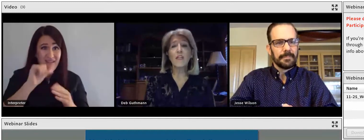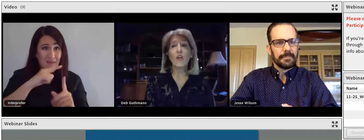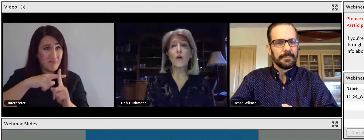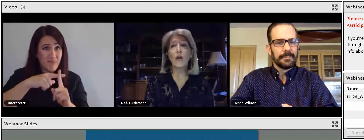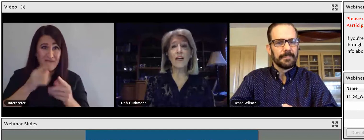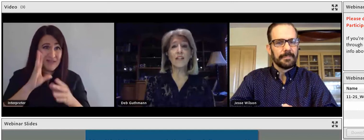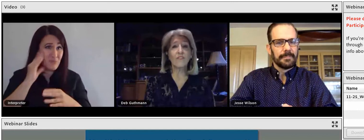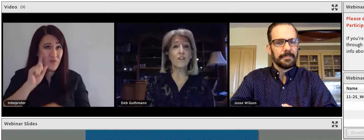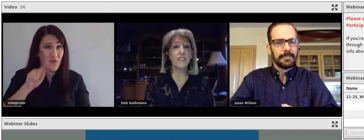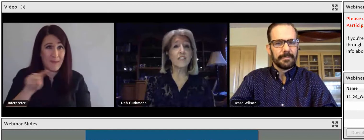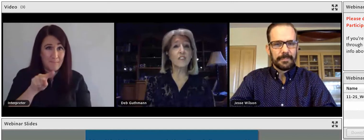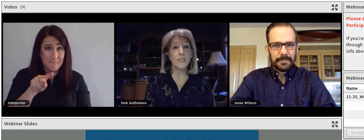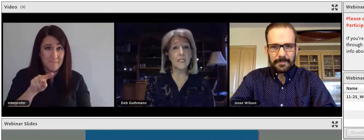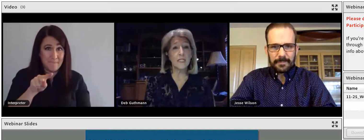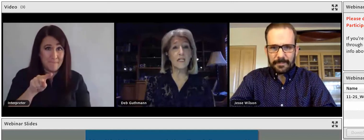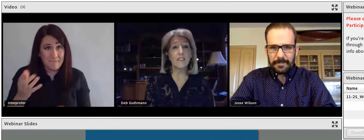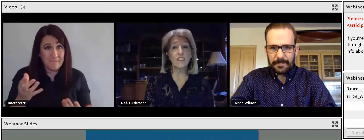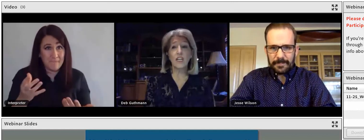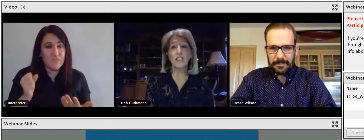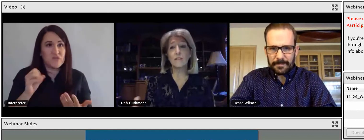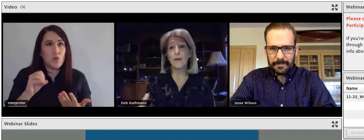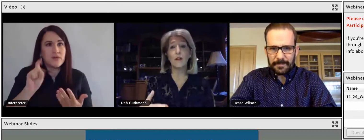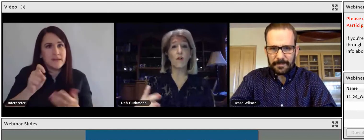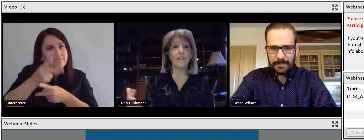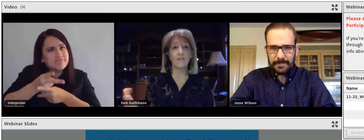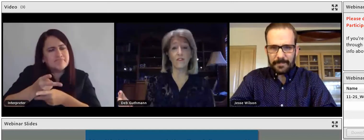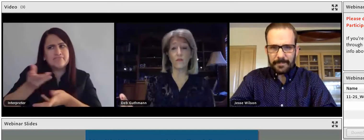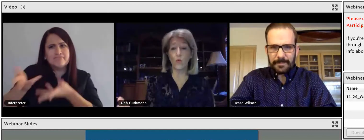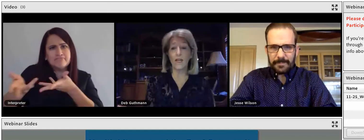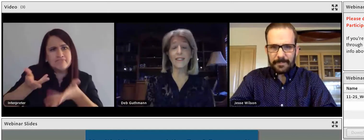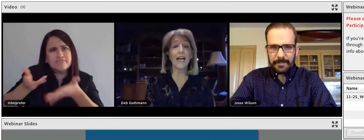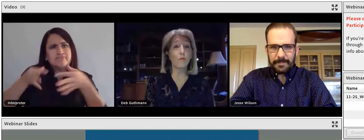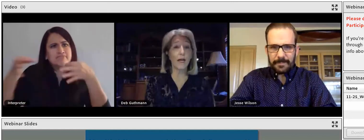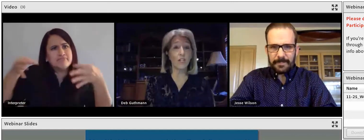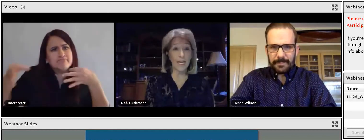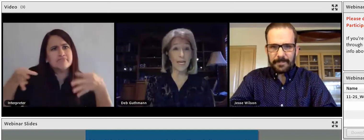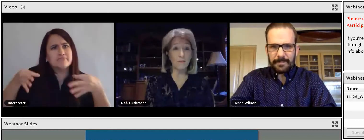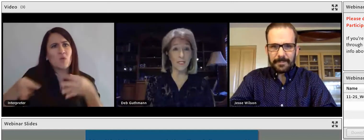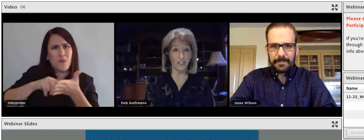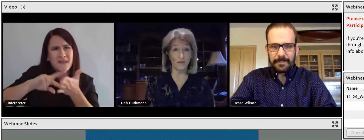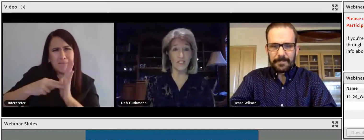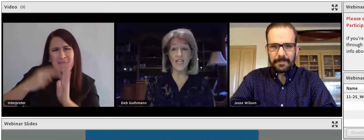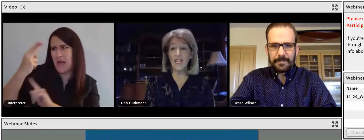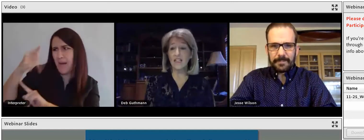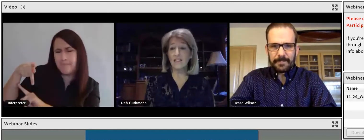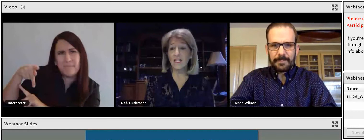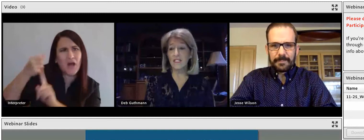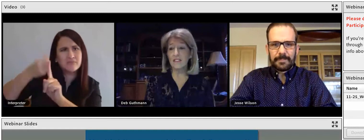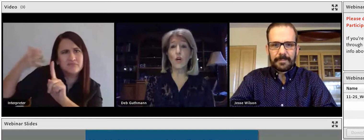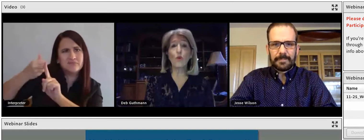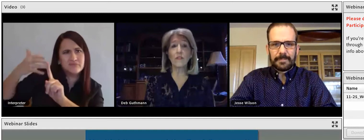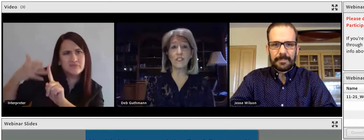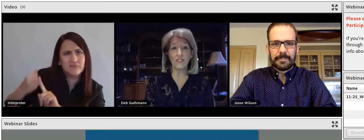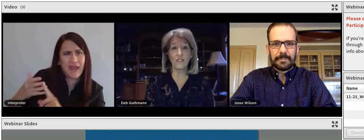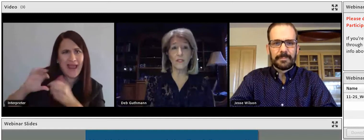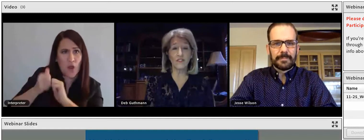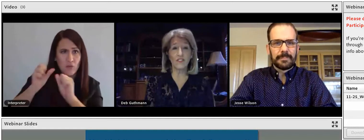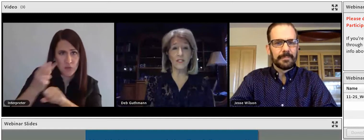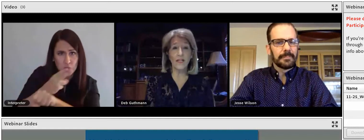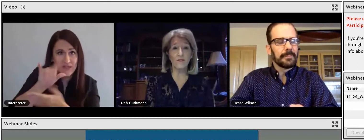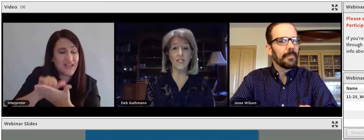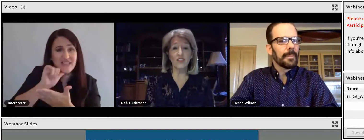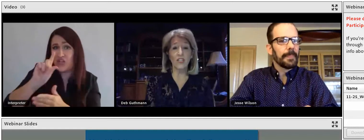them. So a lot of care needs to be taken in talking about all the different ways higher power can be used, and that it isn't only just